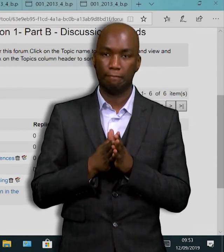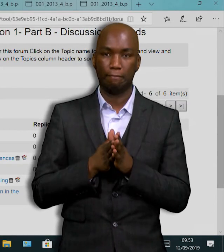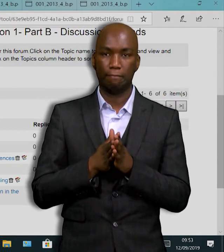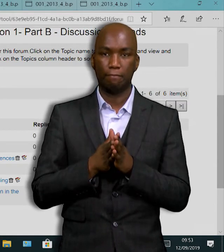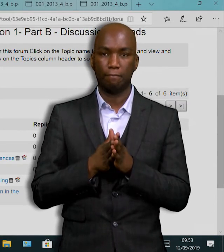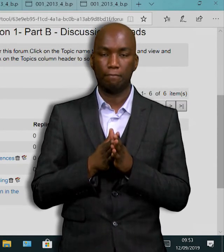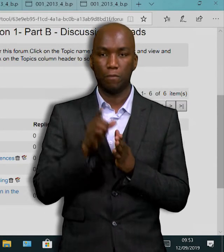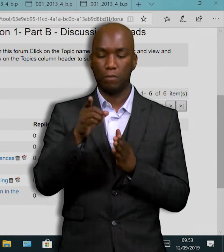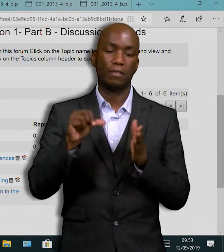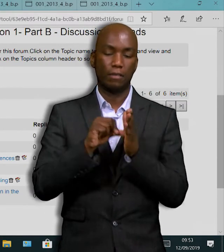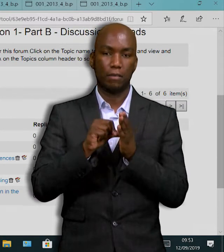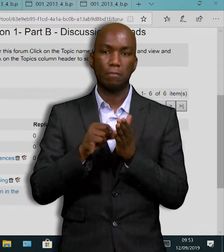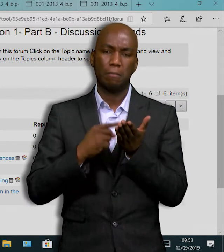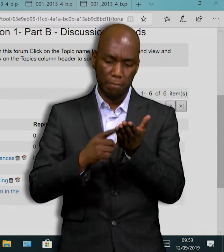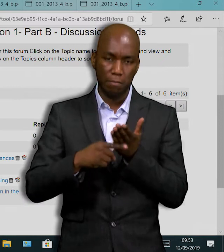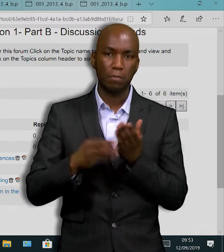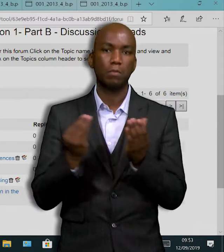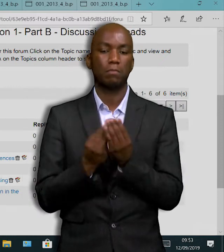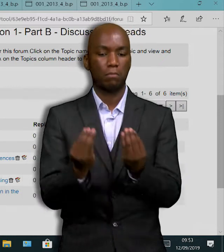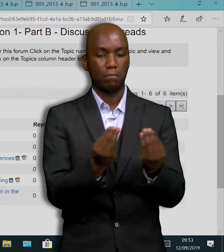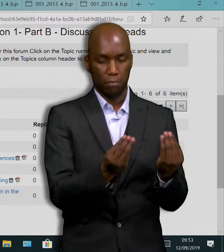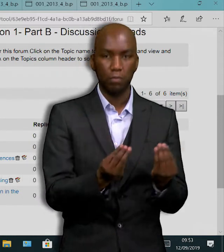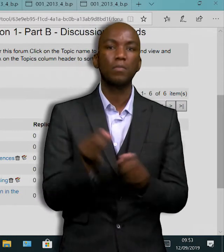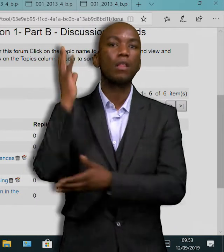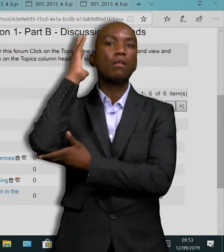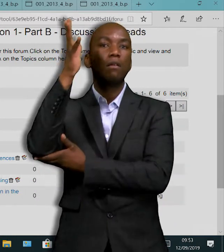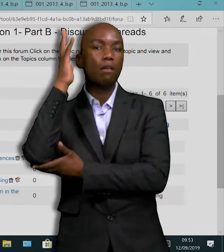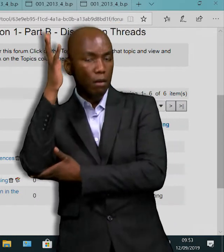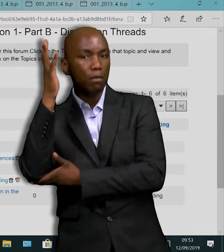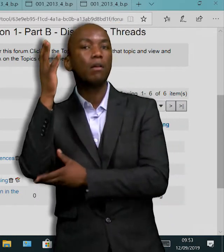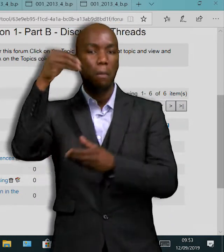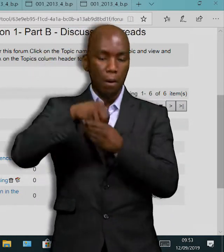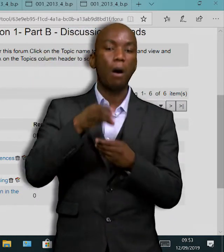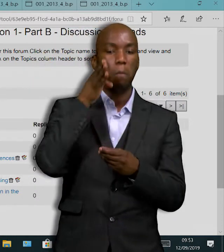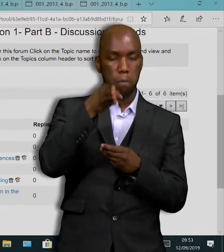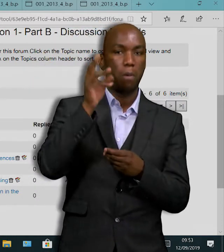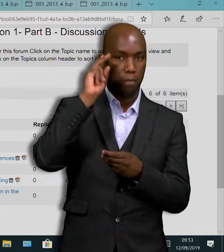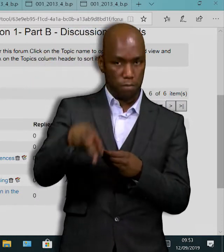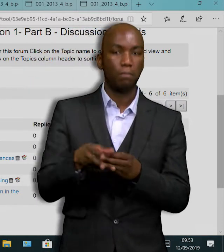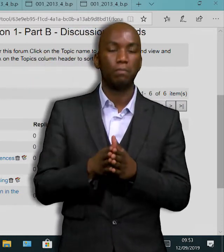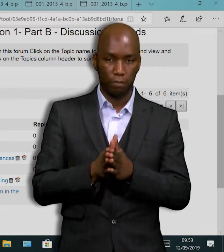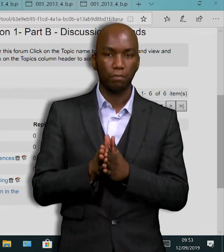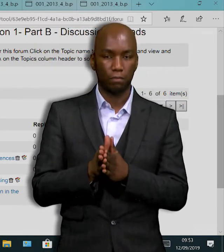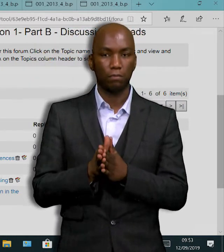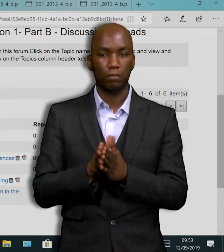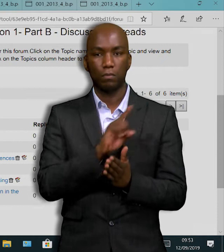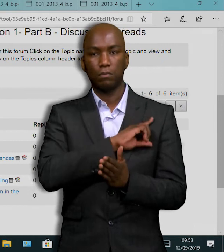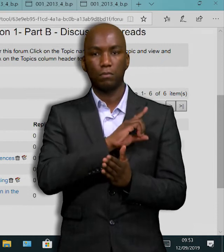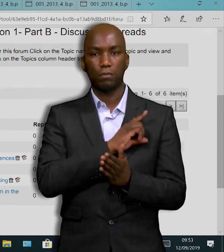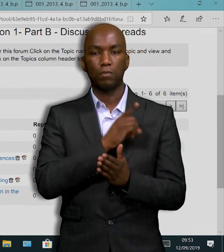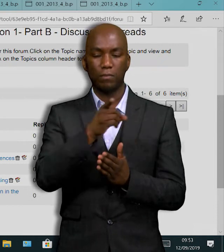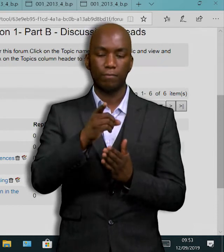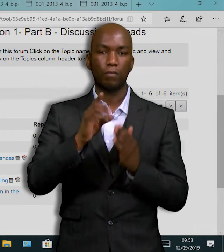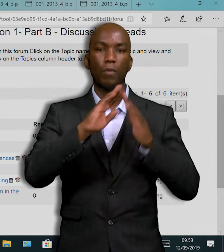You should also interact with your fellow students, lecturers, and/or e-tutors in